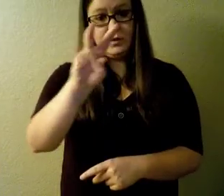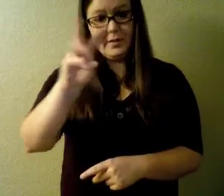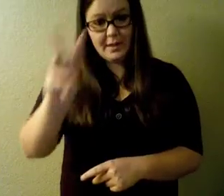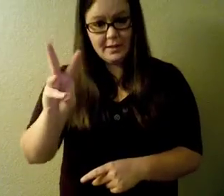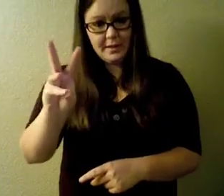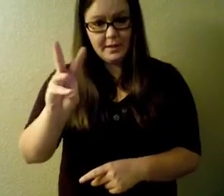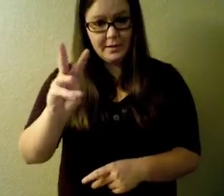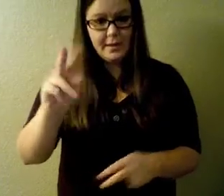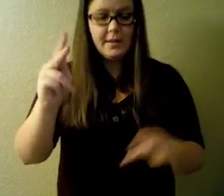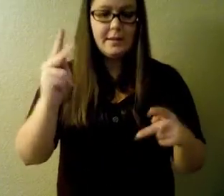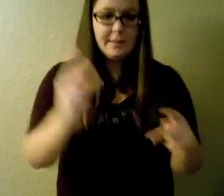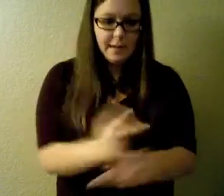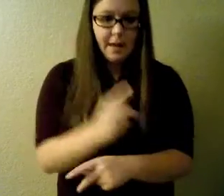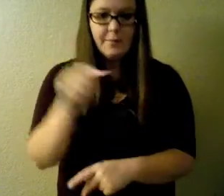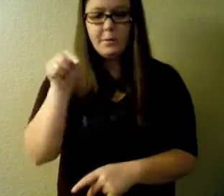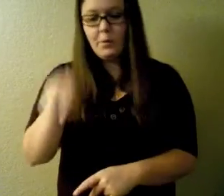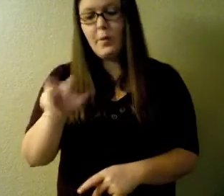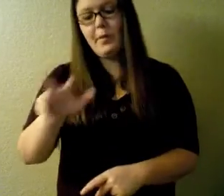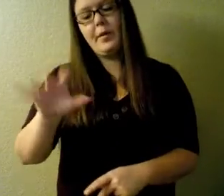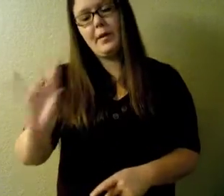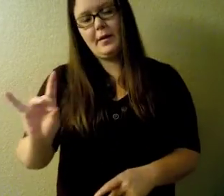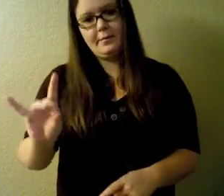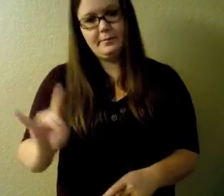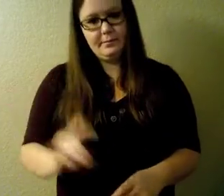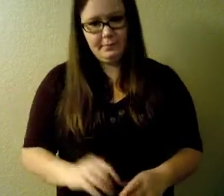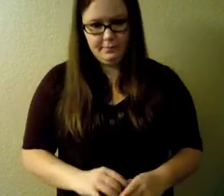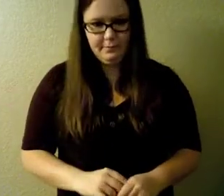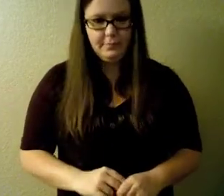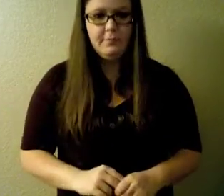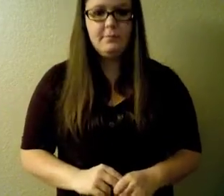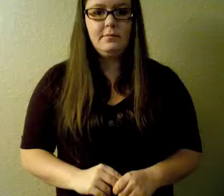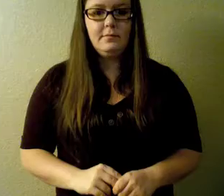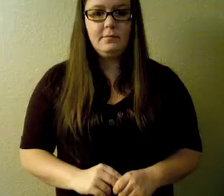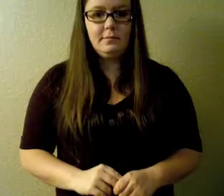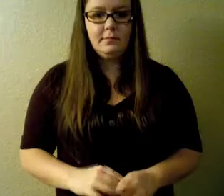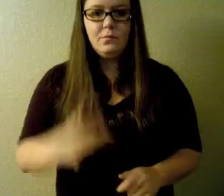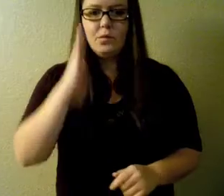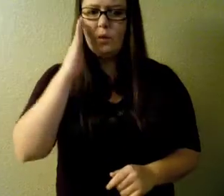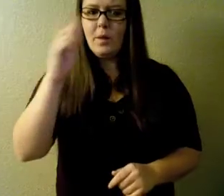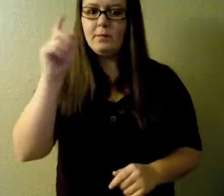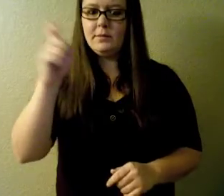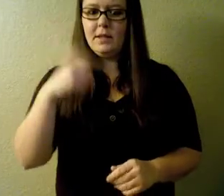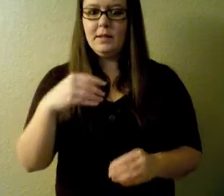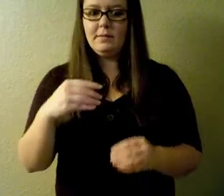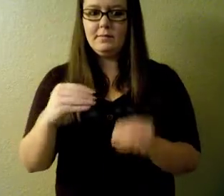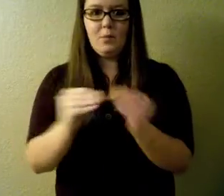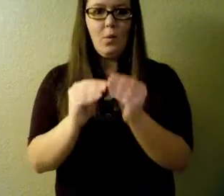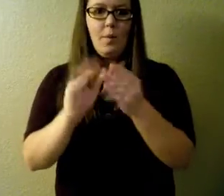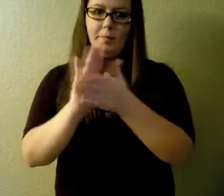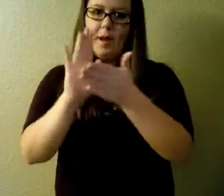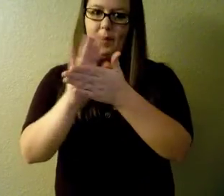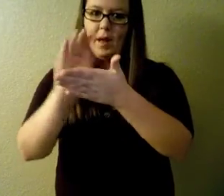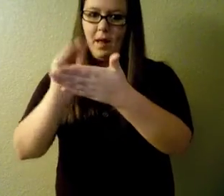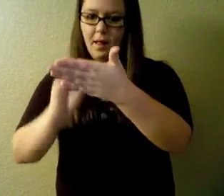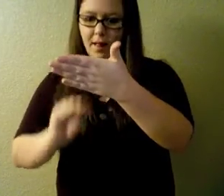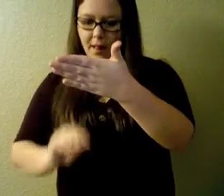that one. I'm going to go ahead and put the 0.38 right down below here. So first we're going to do 6 times 8